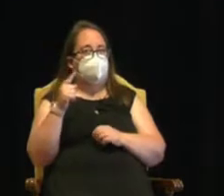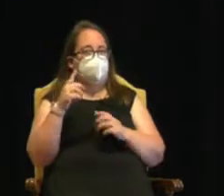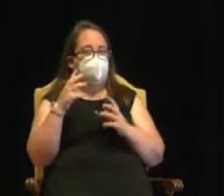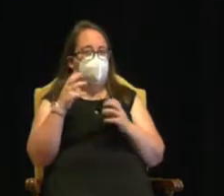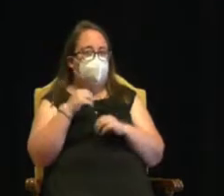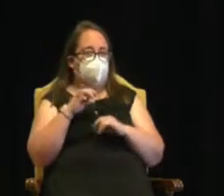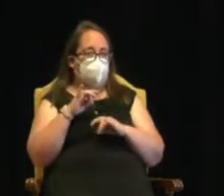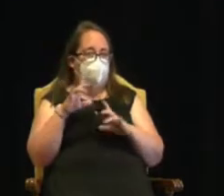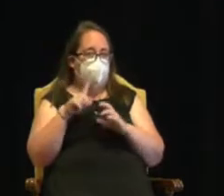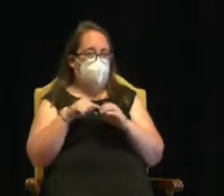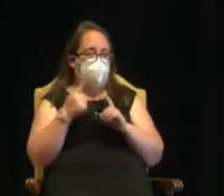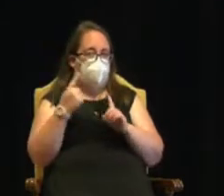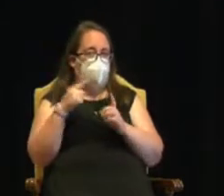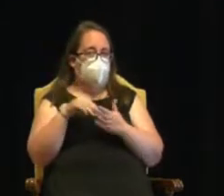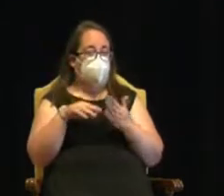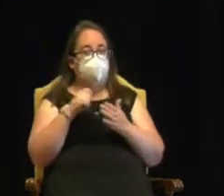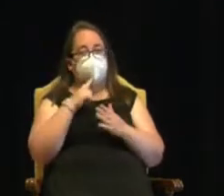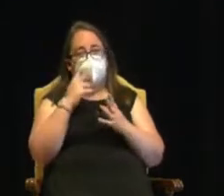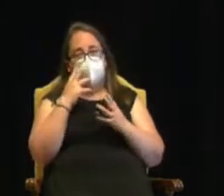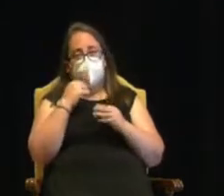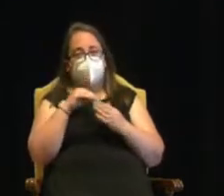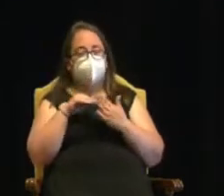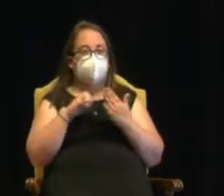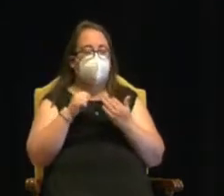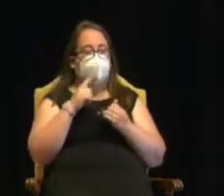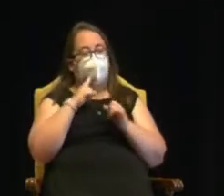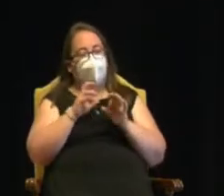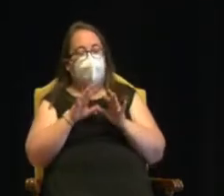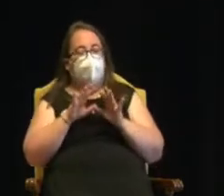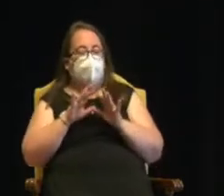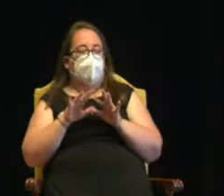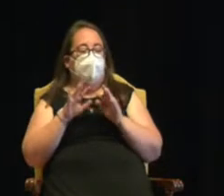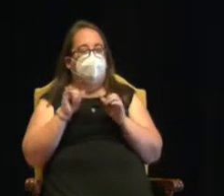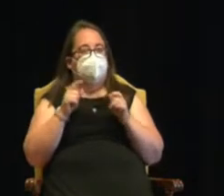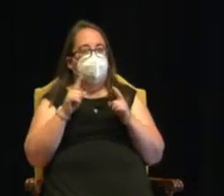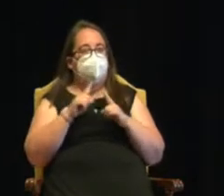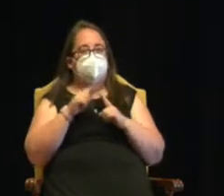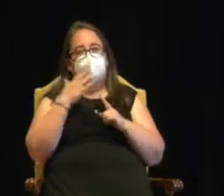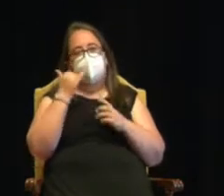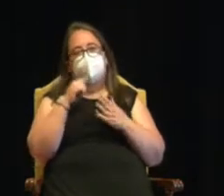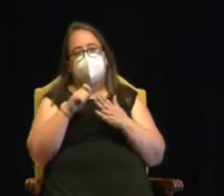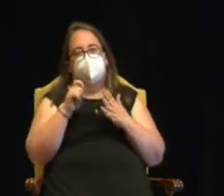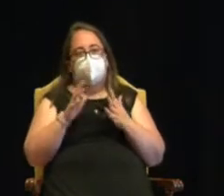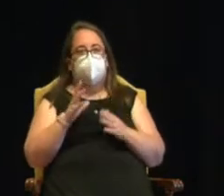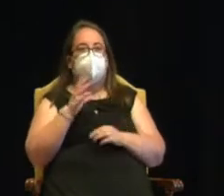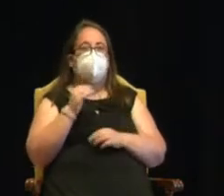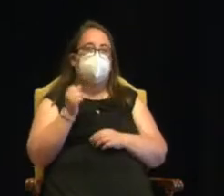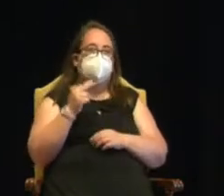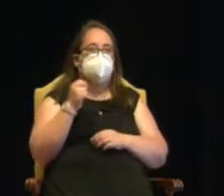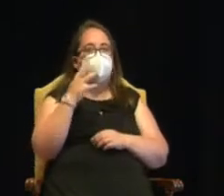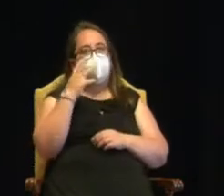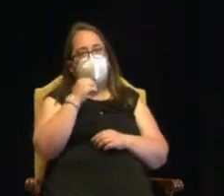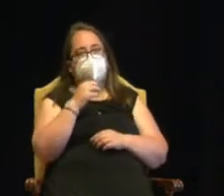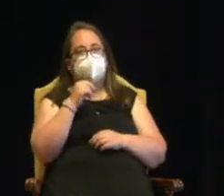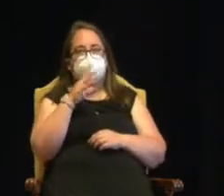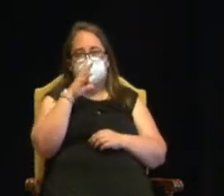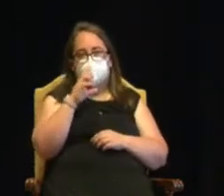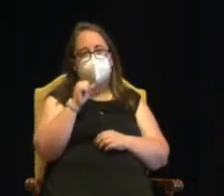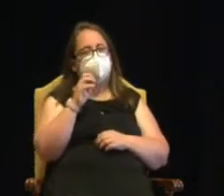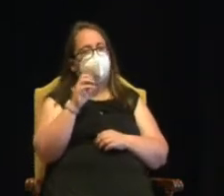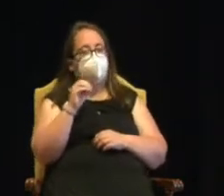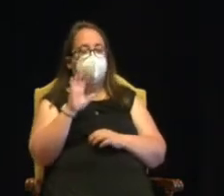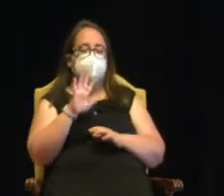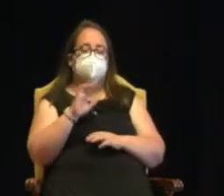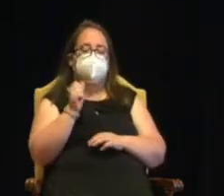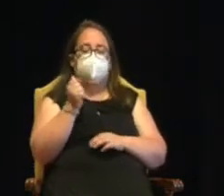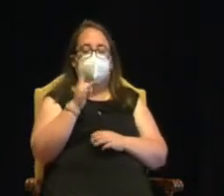student, that one really beautiful student. He's like, he just happens to be the best writer. And also she's gorgeous and he's attracted to her. So no, I